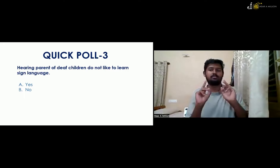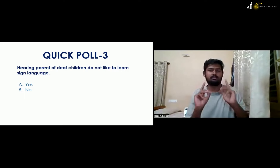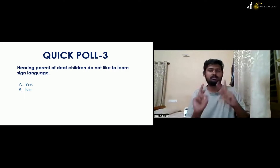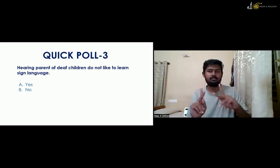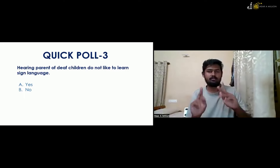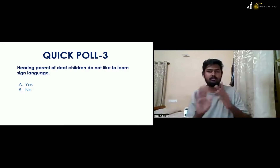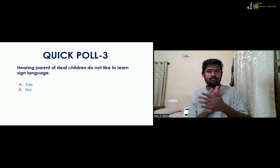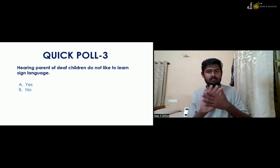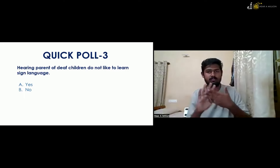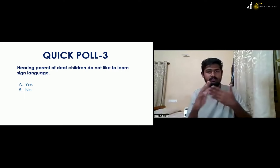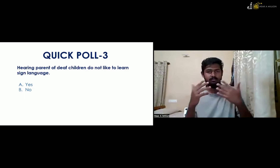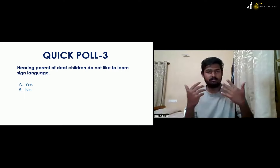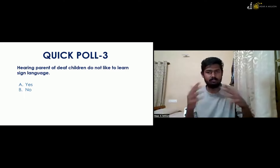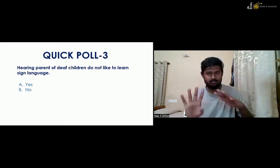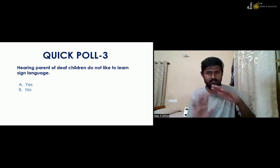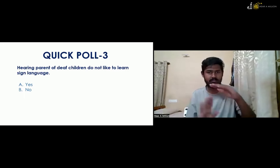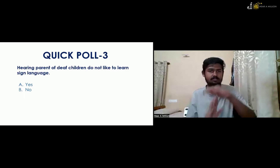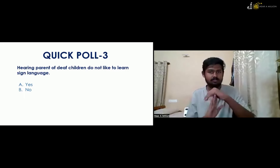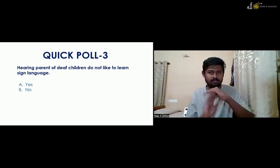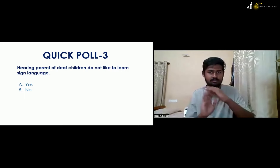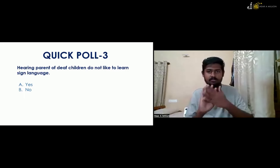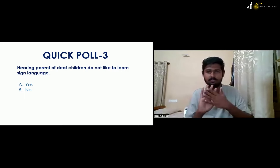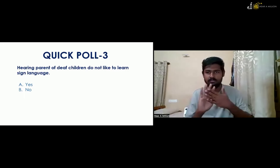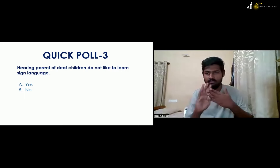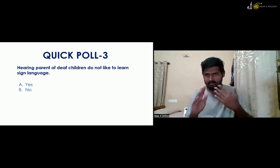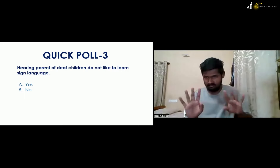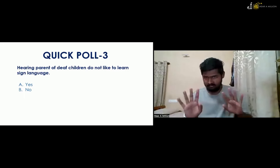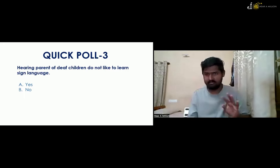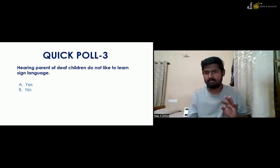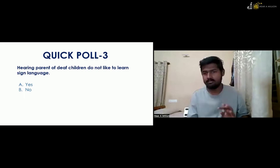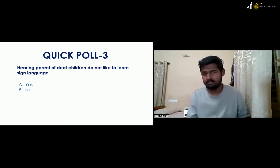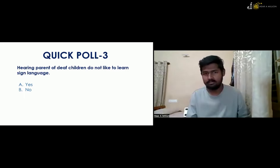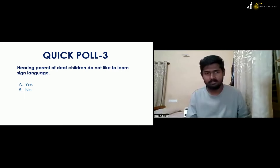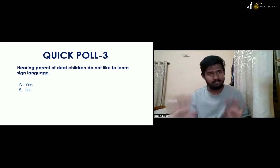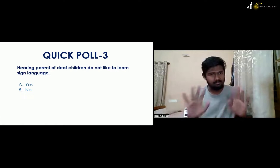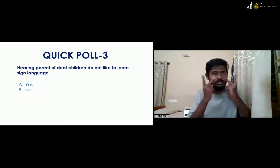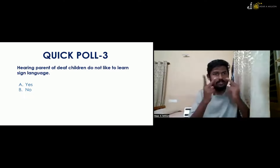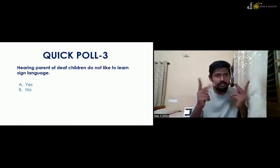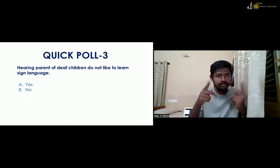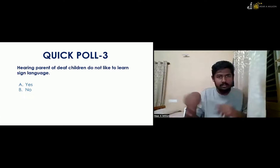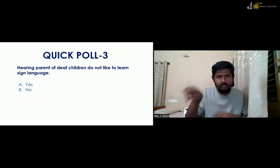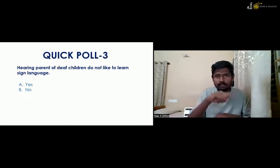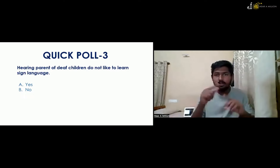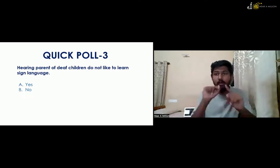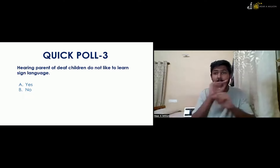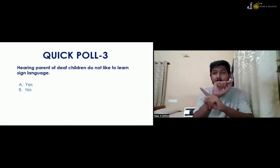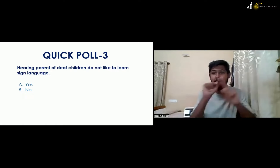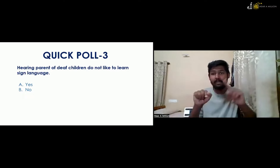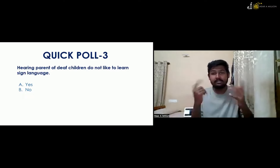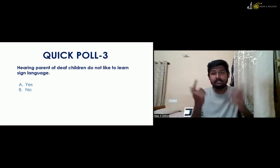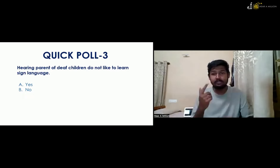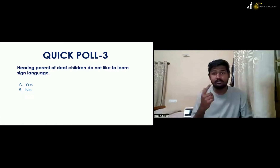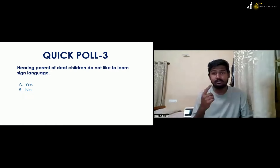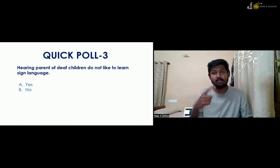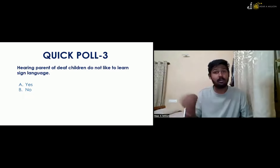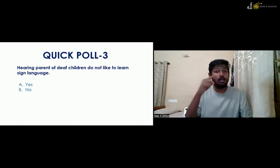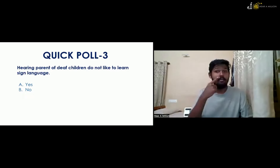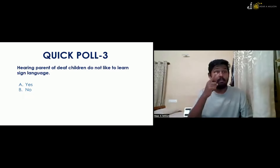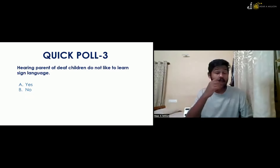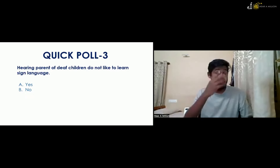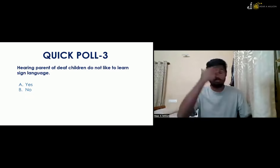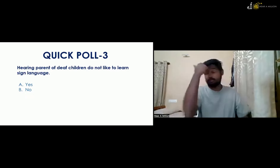I think it's done. Okay. People have answered the poll question. So you